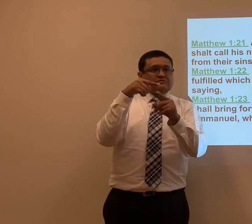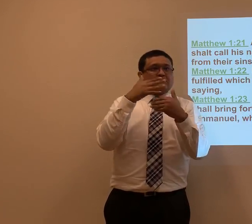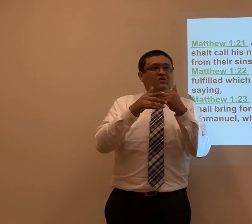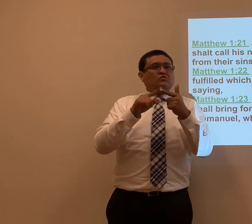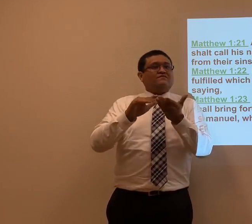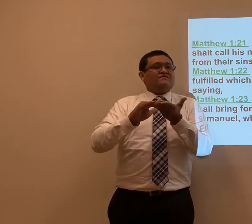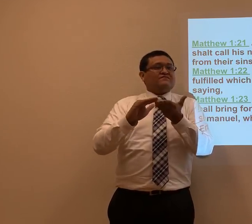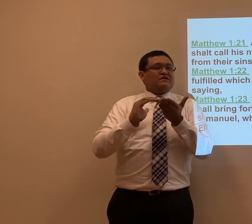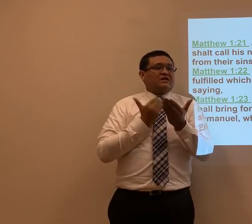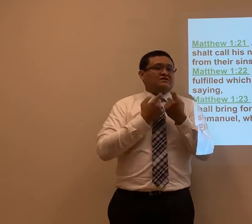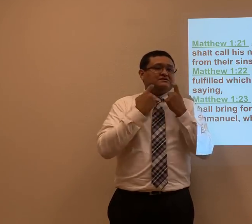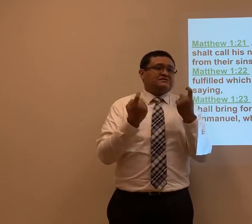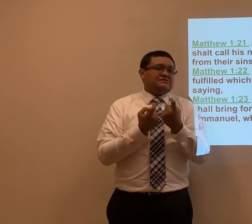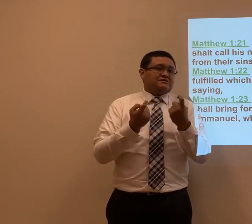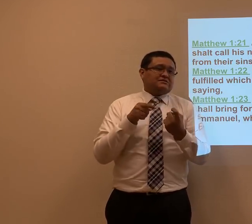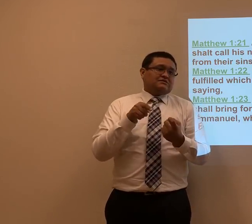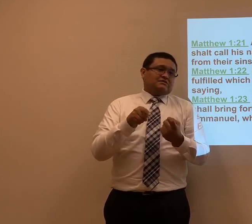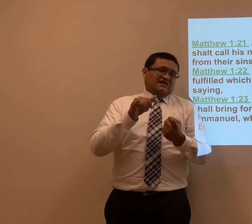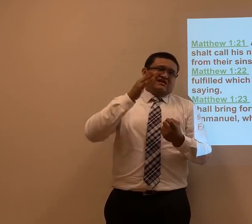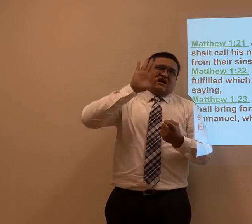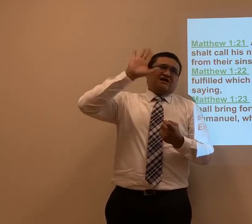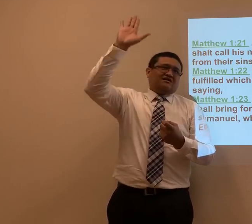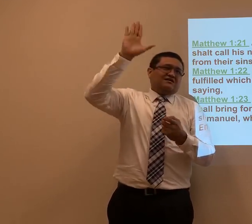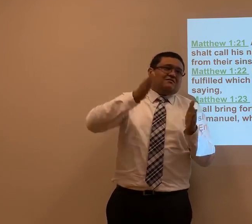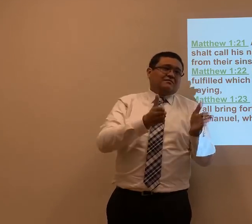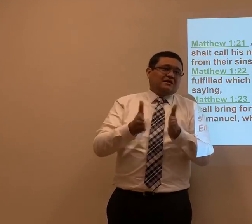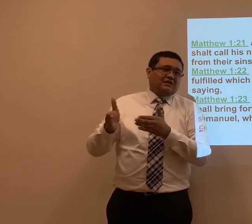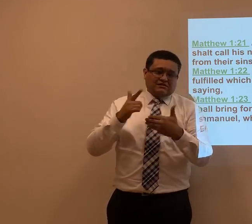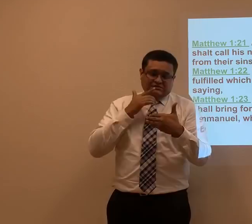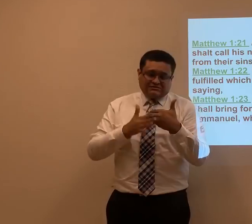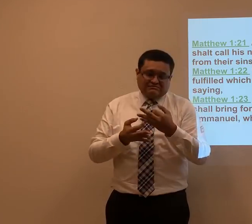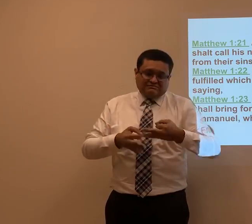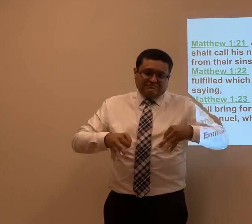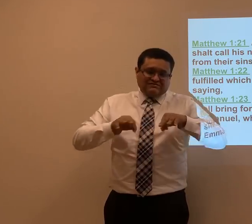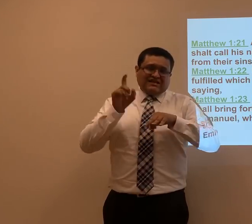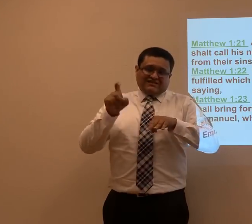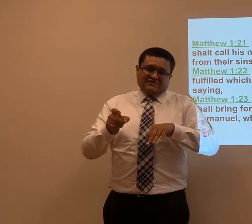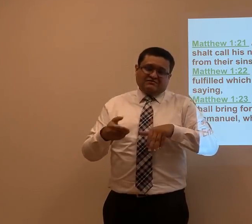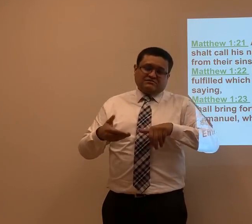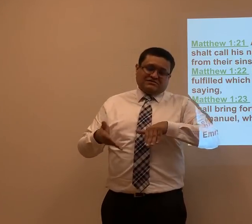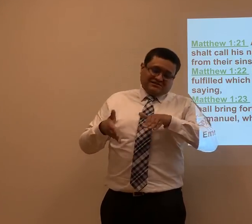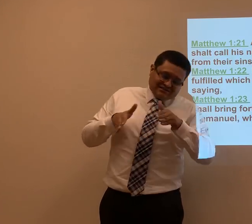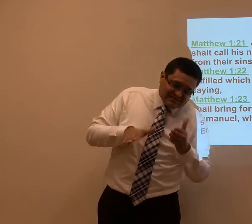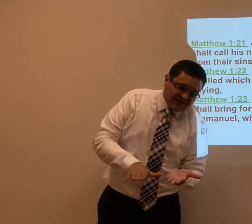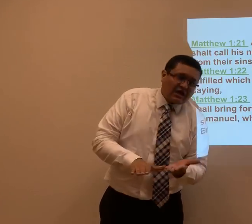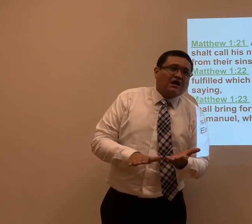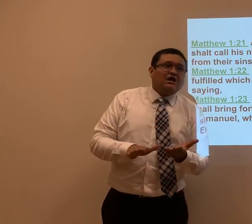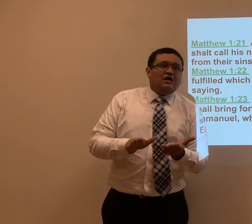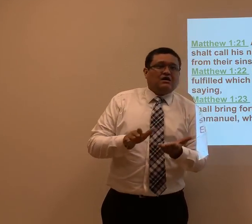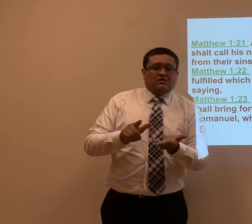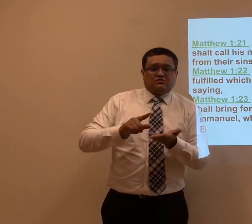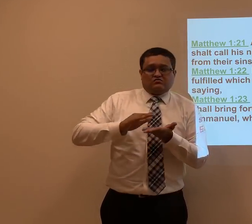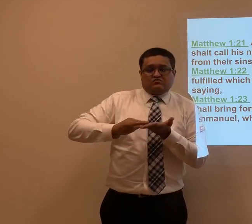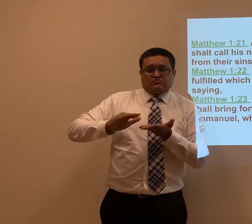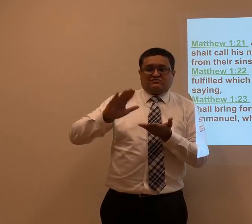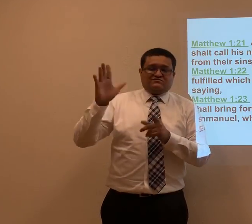die, and he had to suffer for our forgiveness, for our sins. And that was his plan. That was God's plan. He had to die